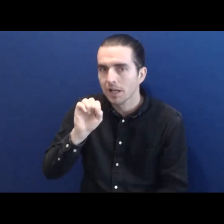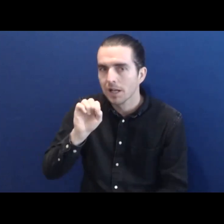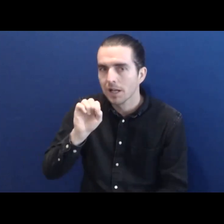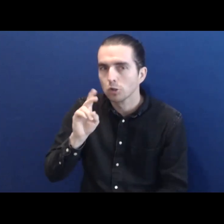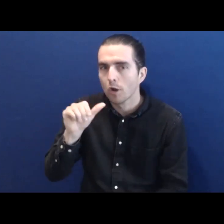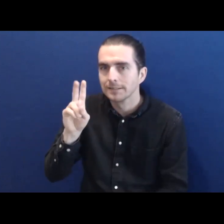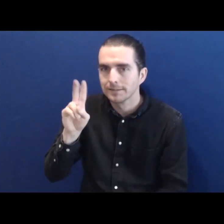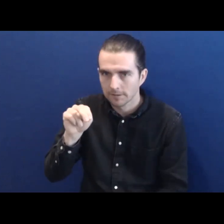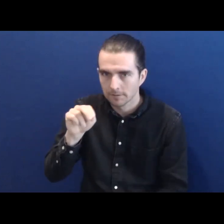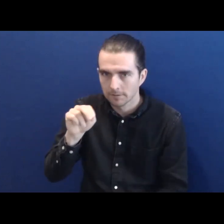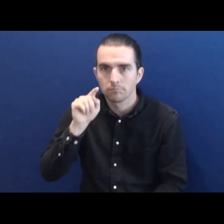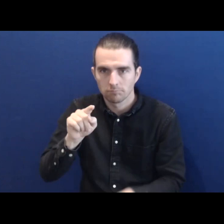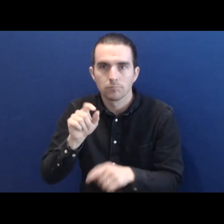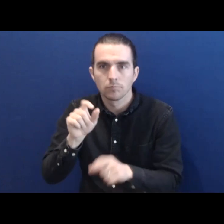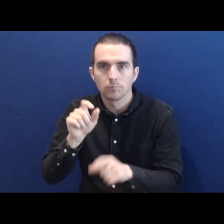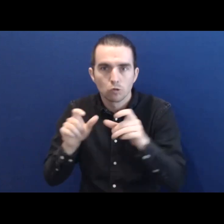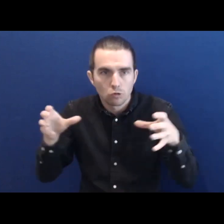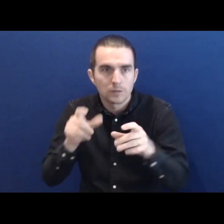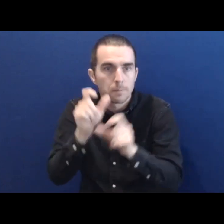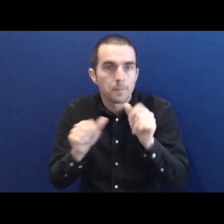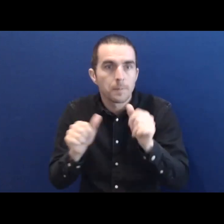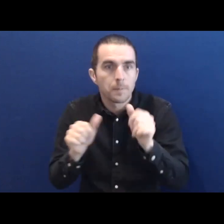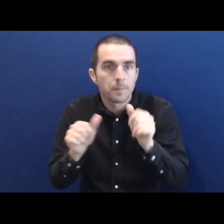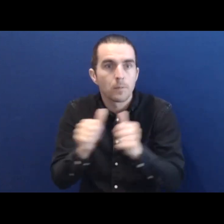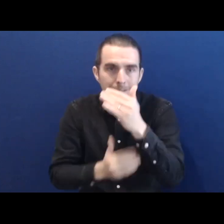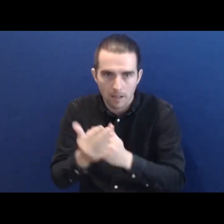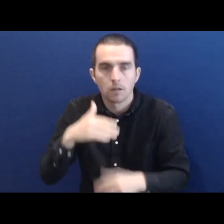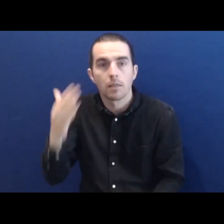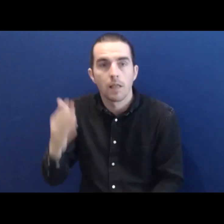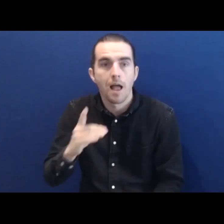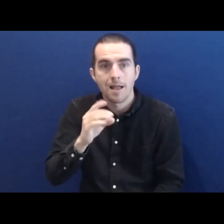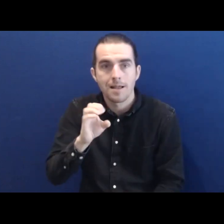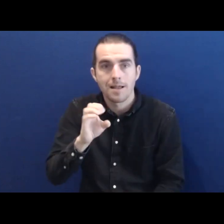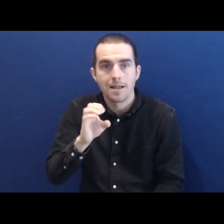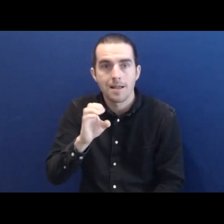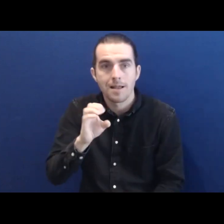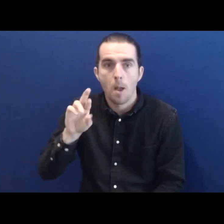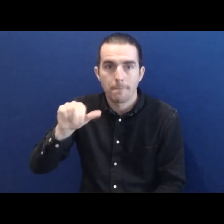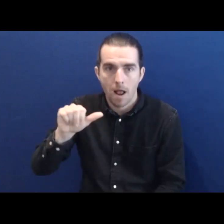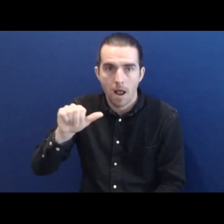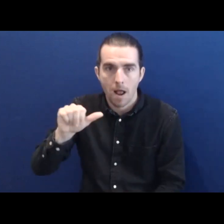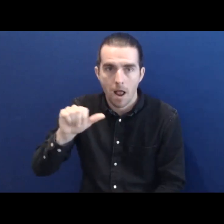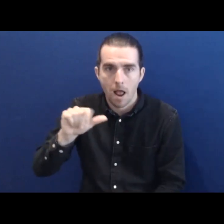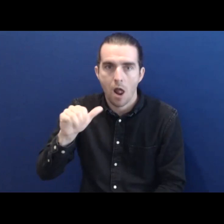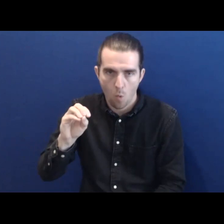please, Seta, will you introduce yourself in about 4 minutes time? Thank you.